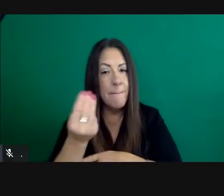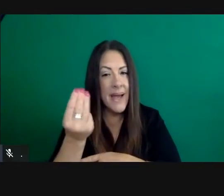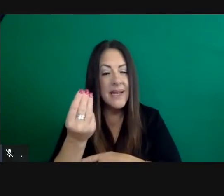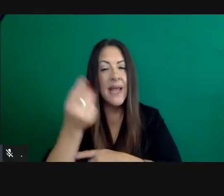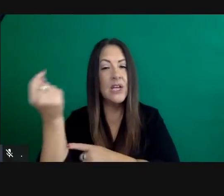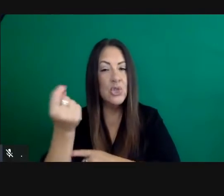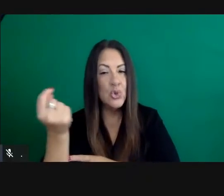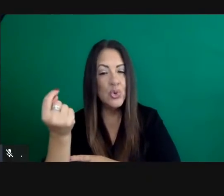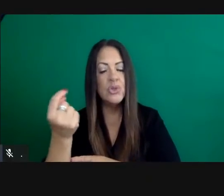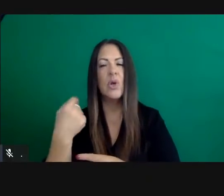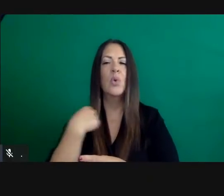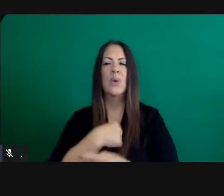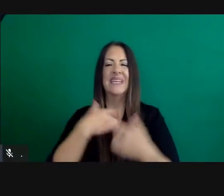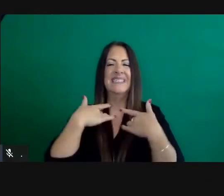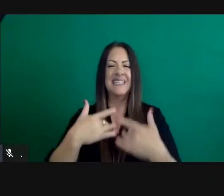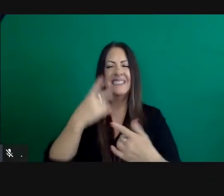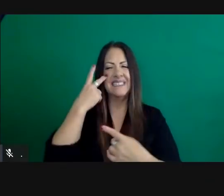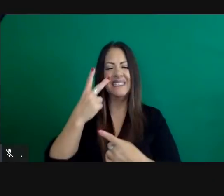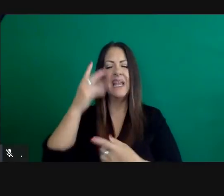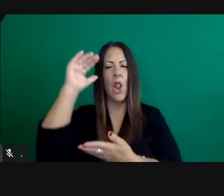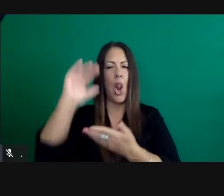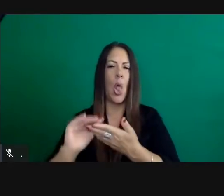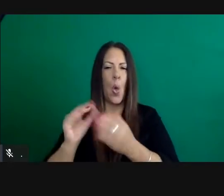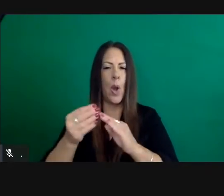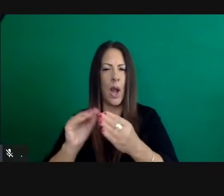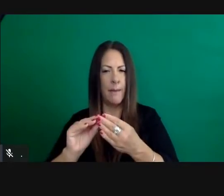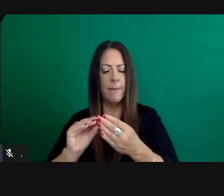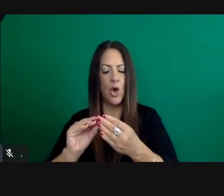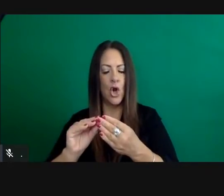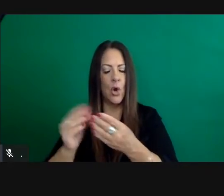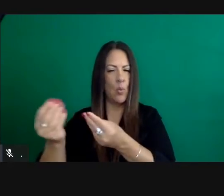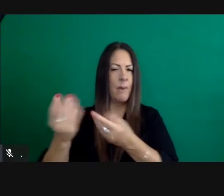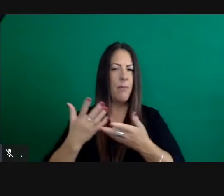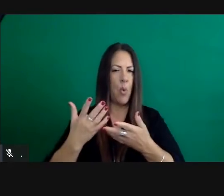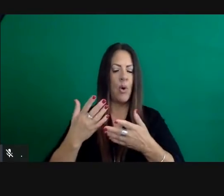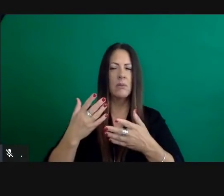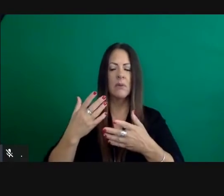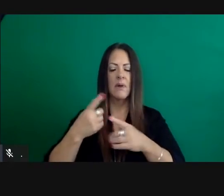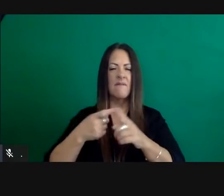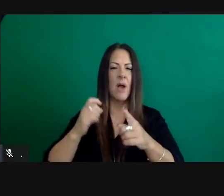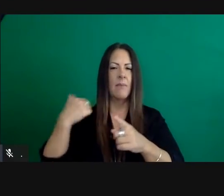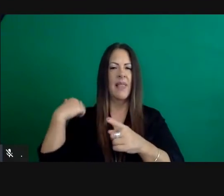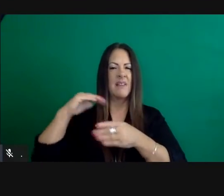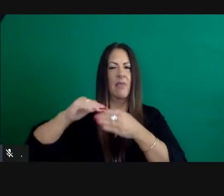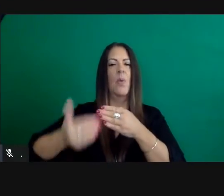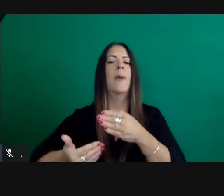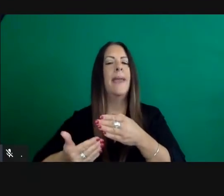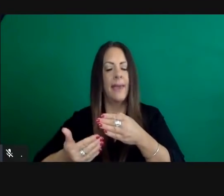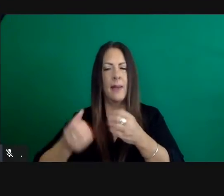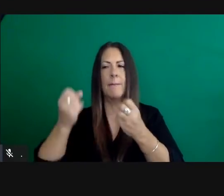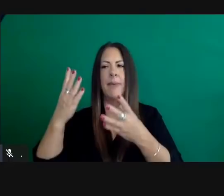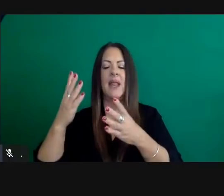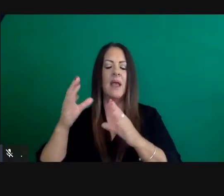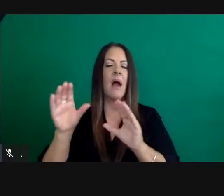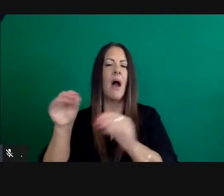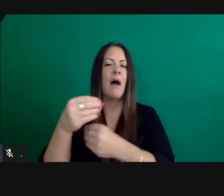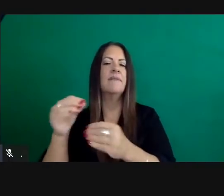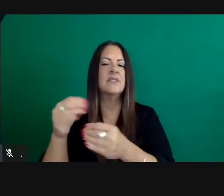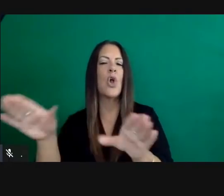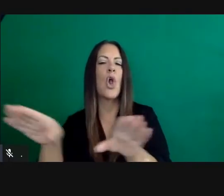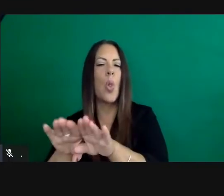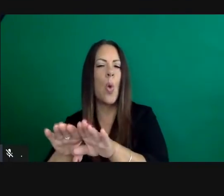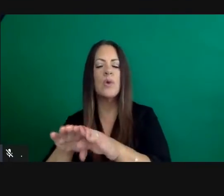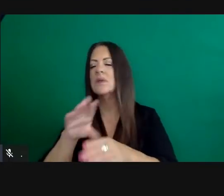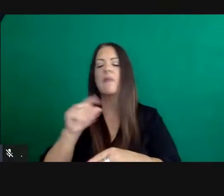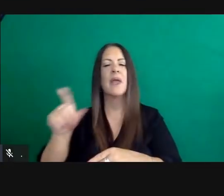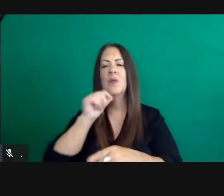see a low death count because it represents death reporting over the weekend where a lot of county offices are closed and we don't